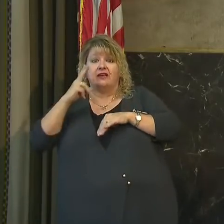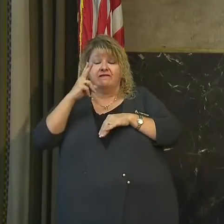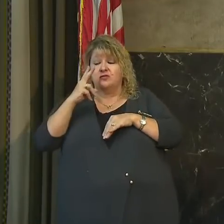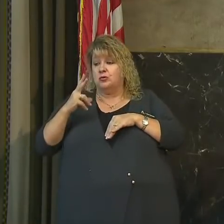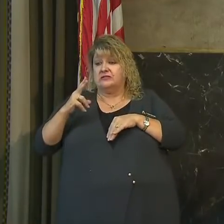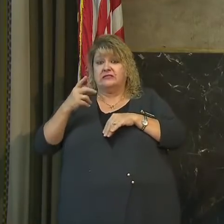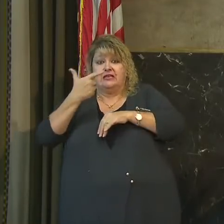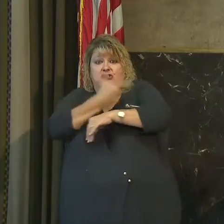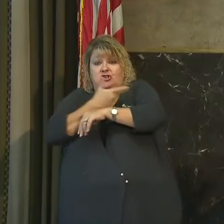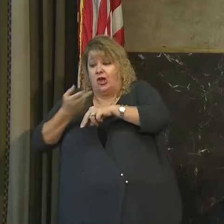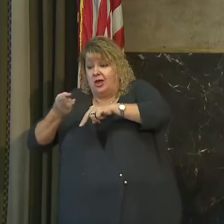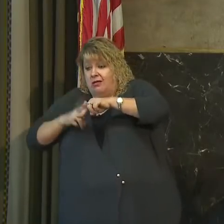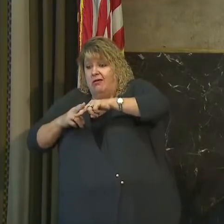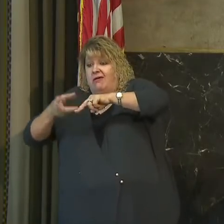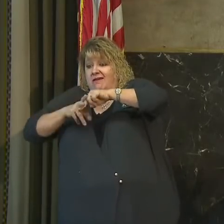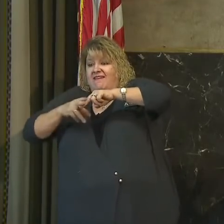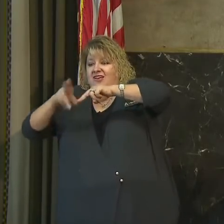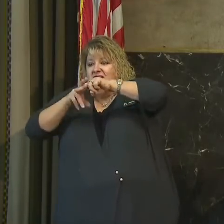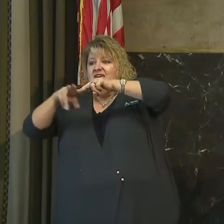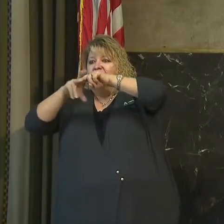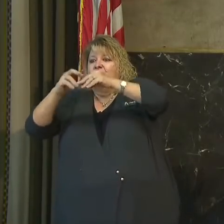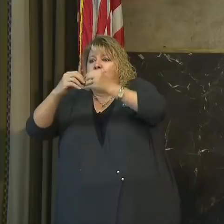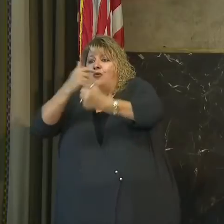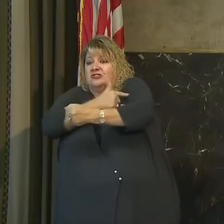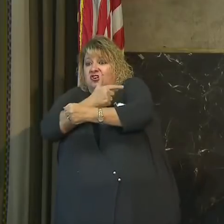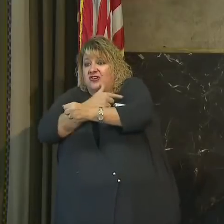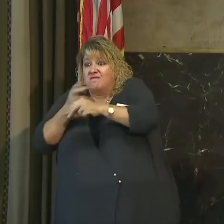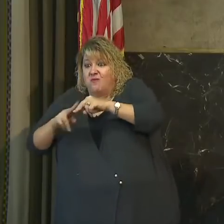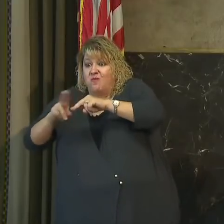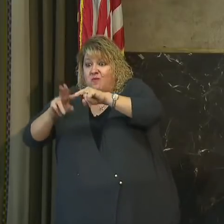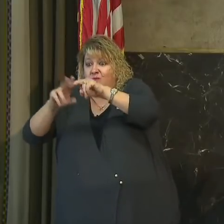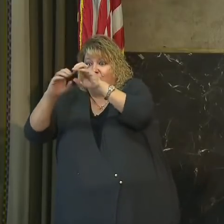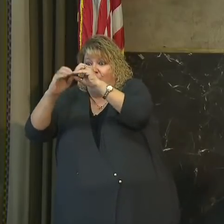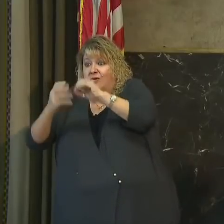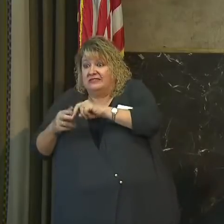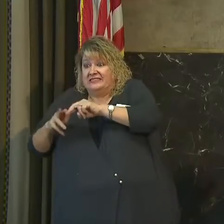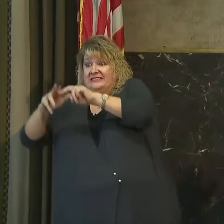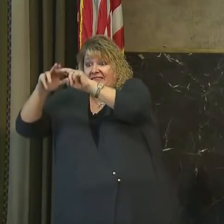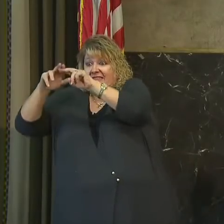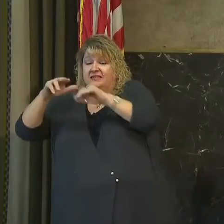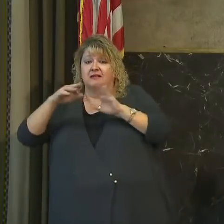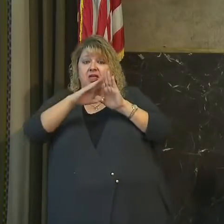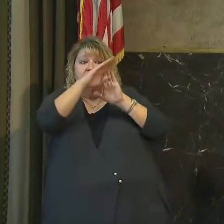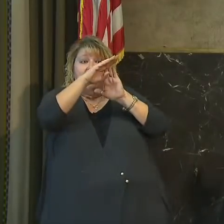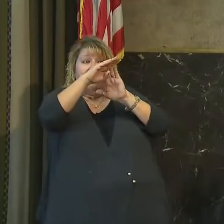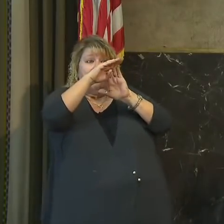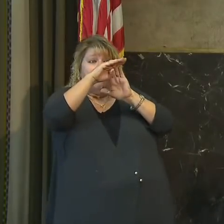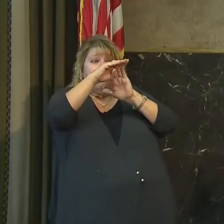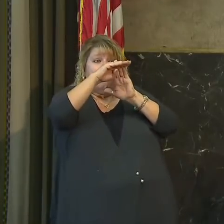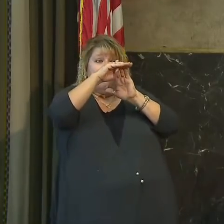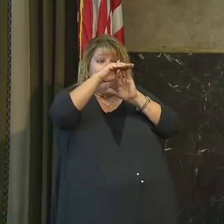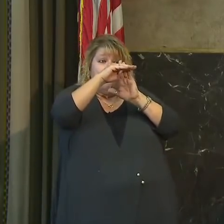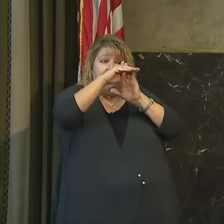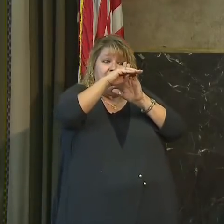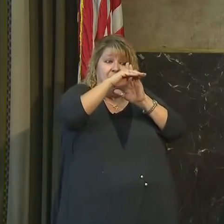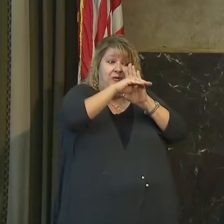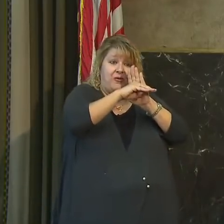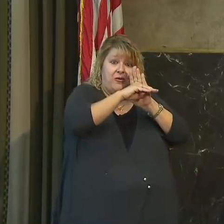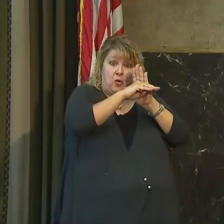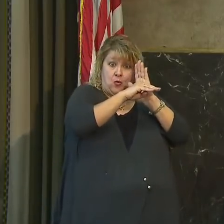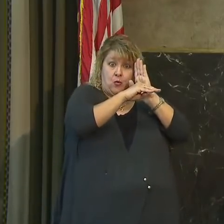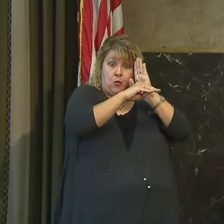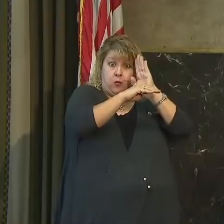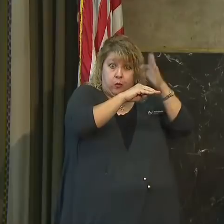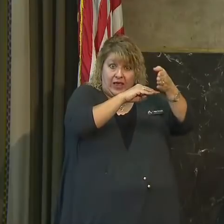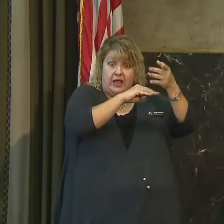down. And we know that we are much less likely to have any surges in the future